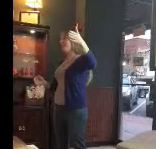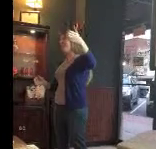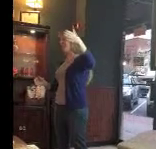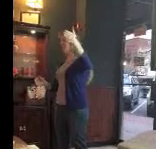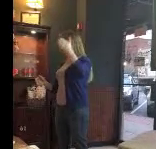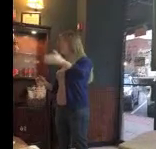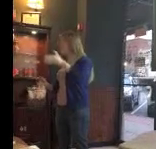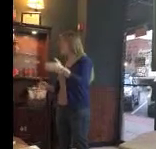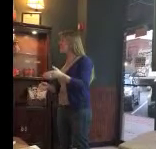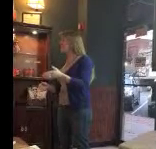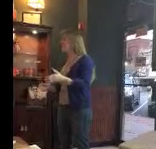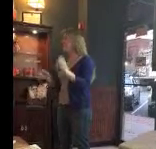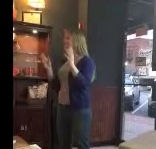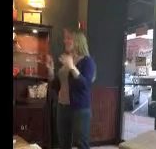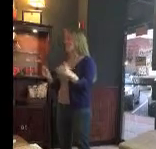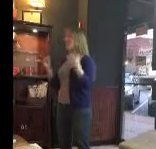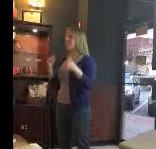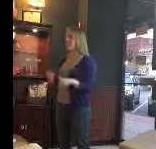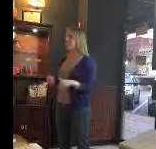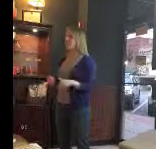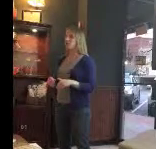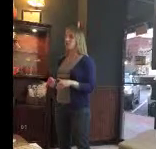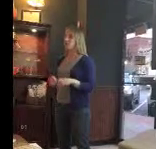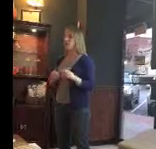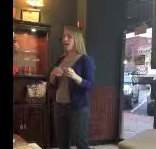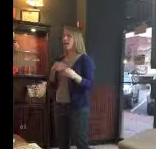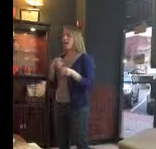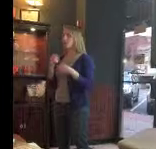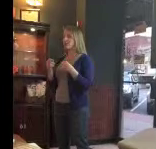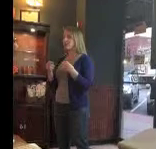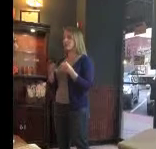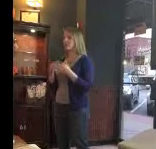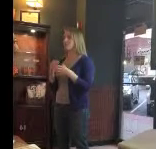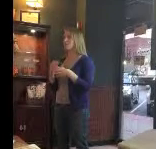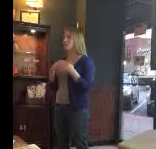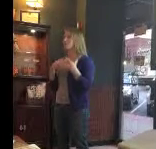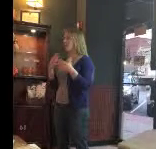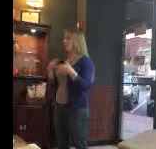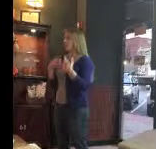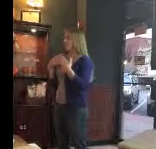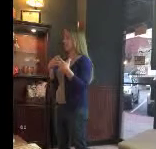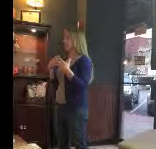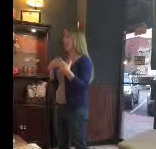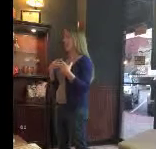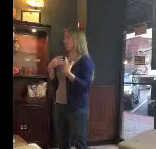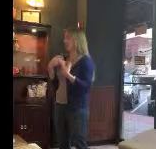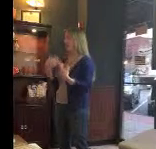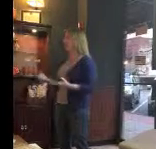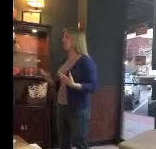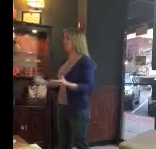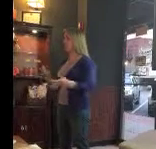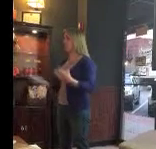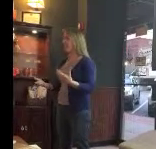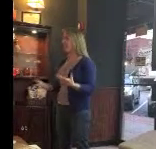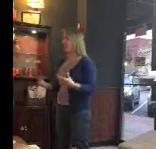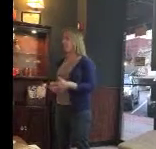waited 3 weeks, and then they started taking their measurements. And that just gives them the time of making sure that they actually have bacteria in their